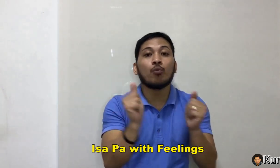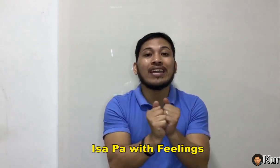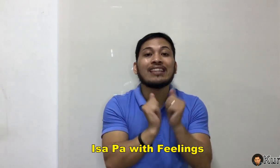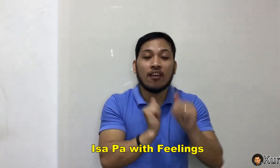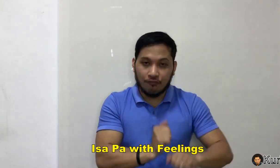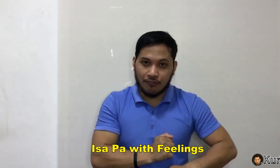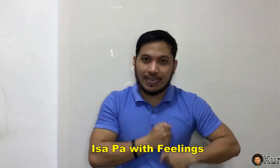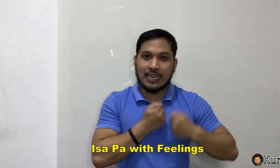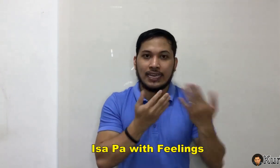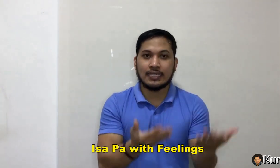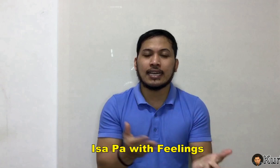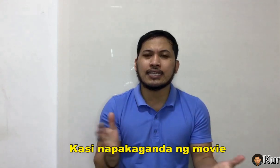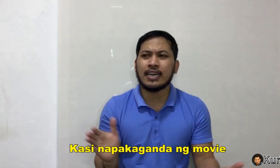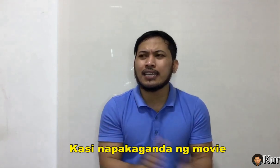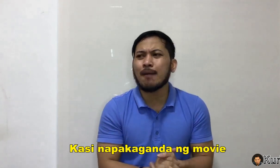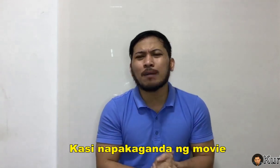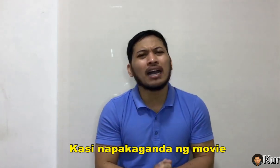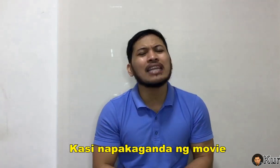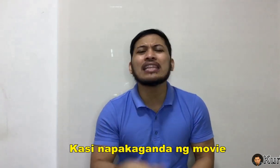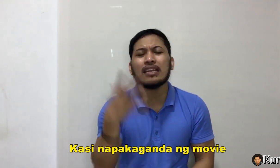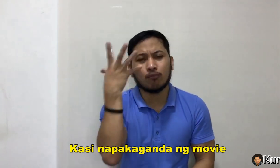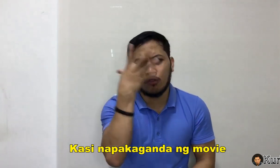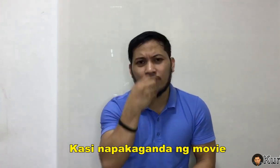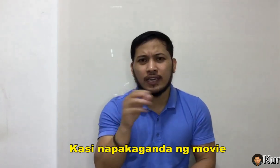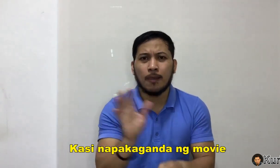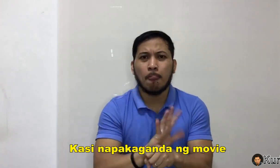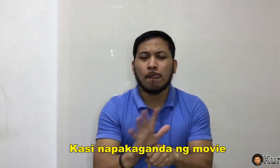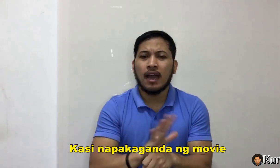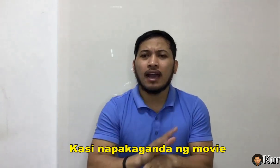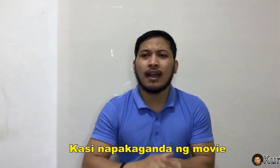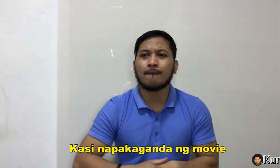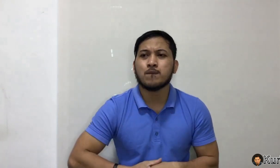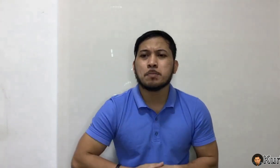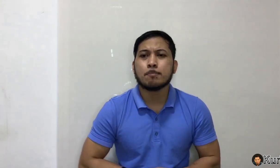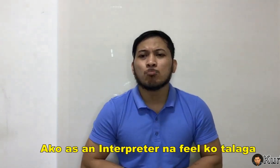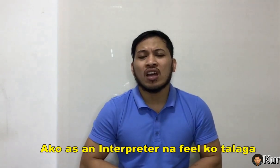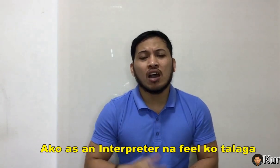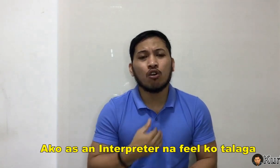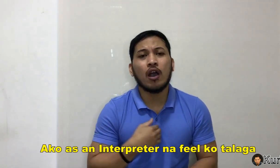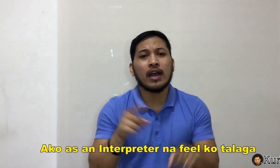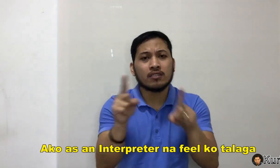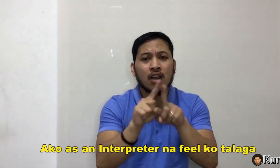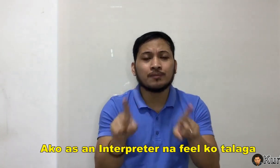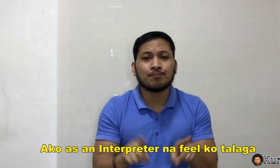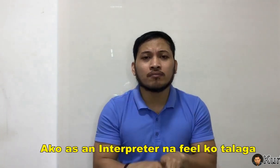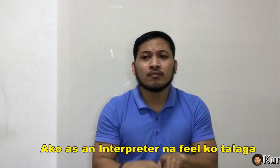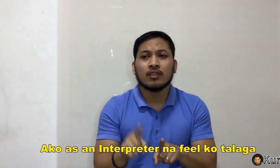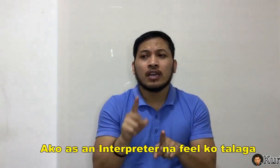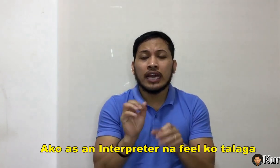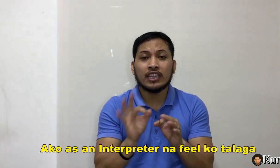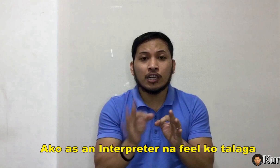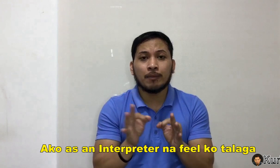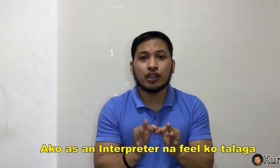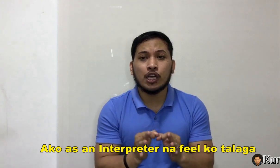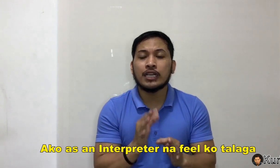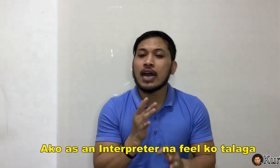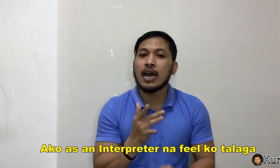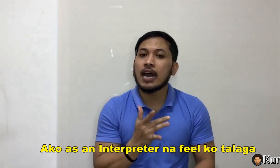With Feelings kasi napakaganda ng movie. Ako as an interpreter